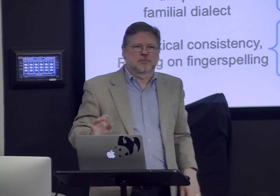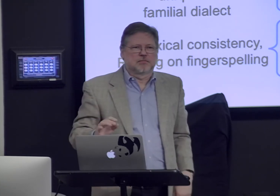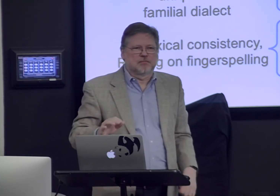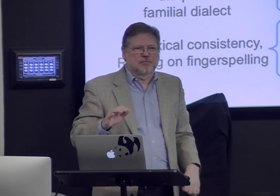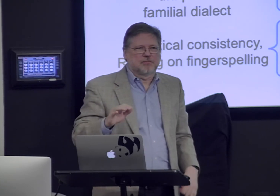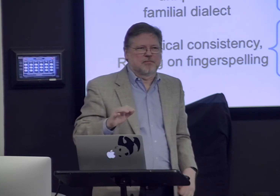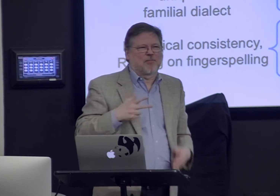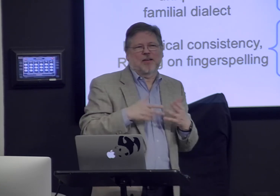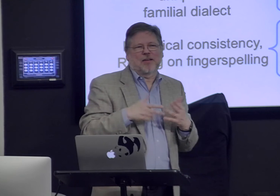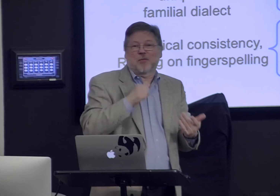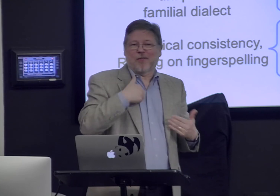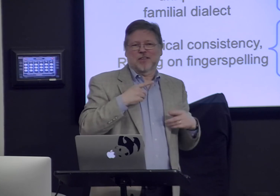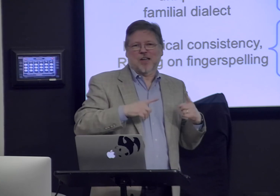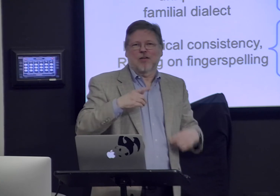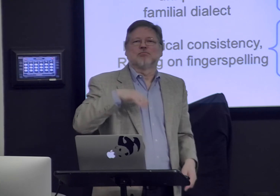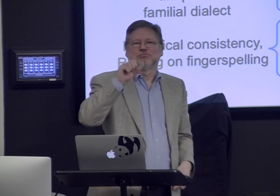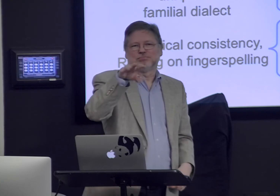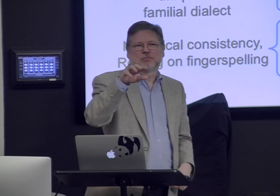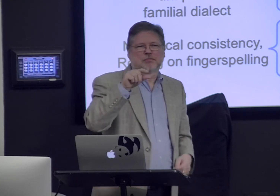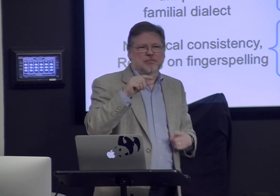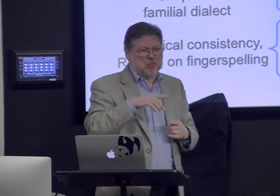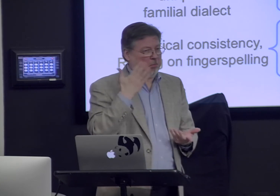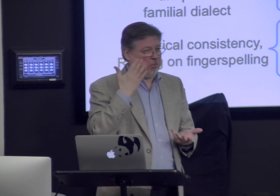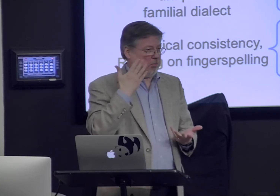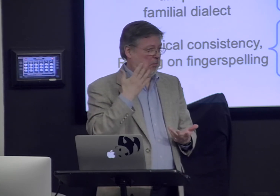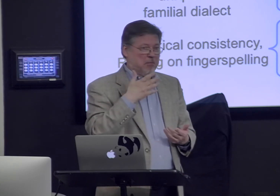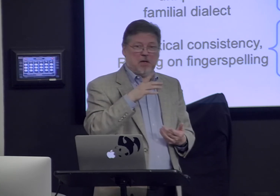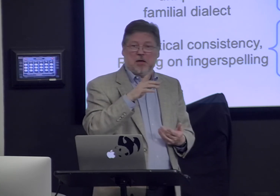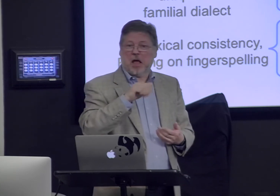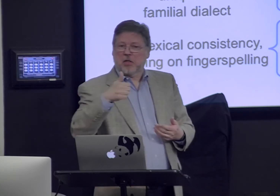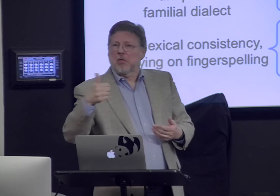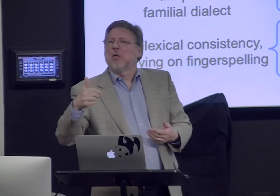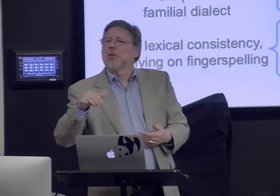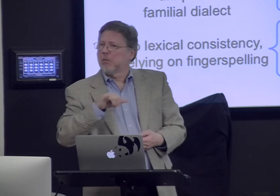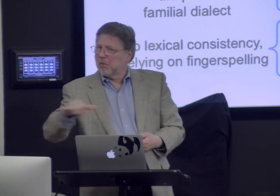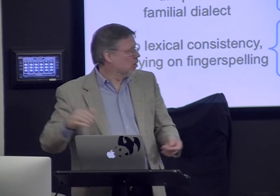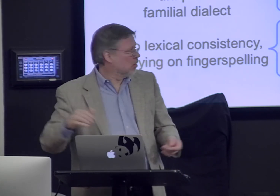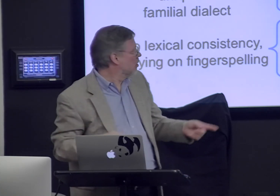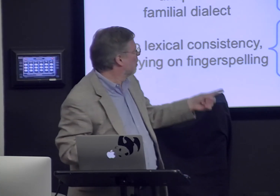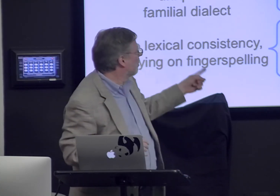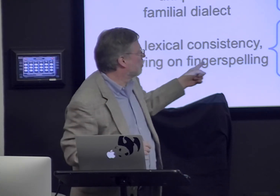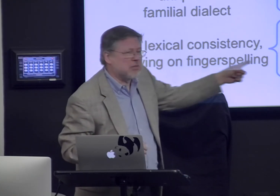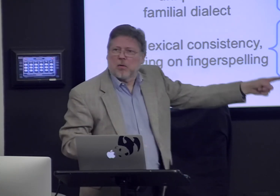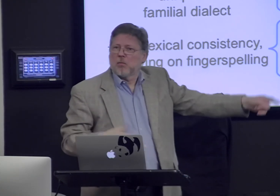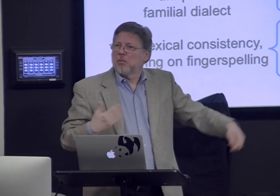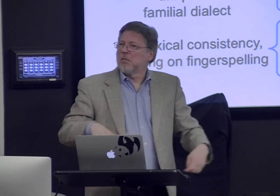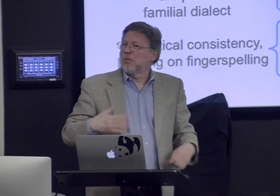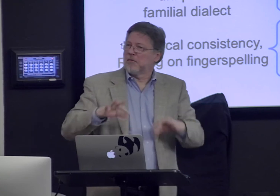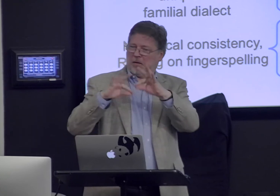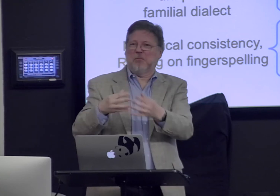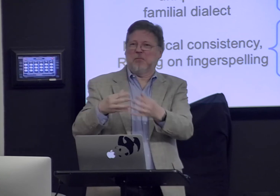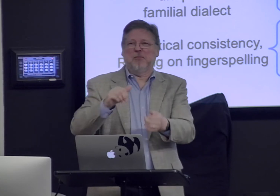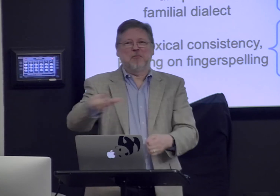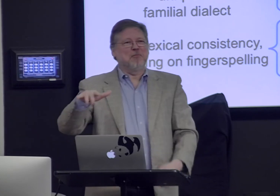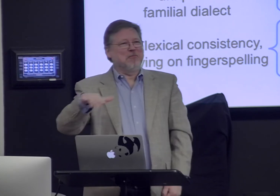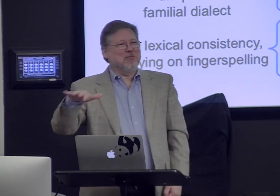These are forms that were really only unique to a familial dialect. Those on the bottom quarter of this graph